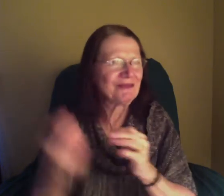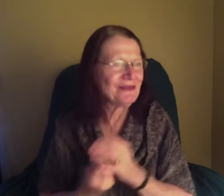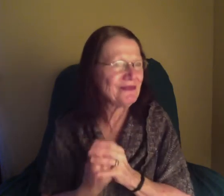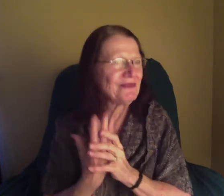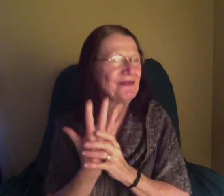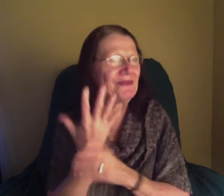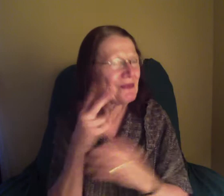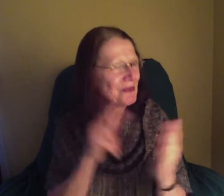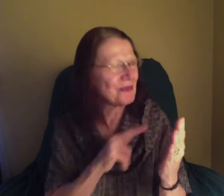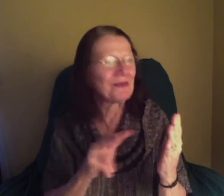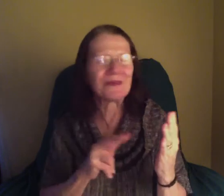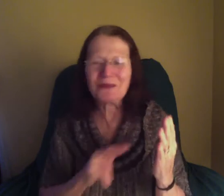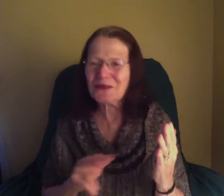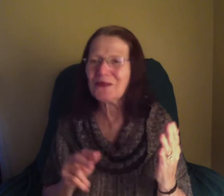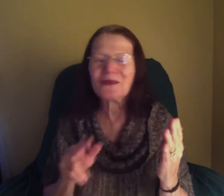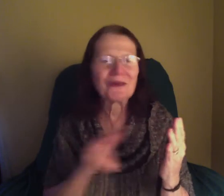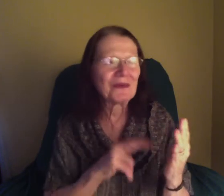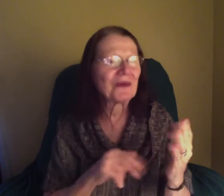game.